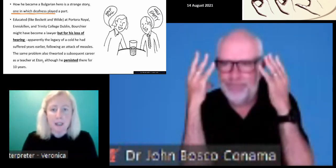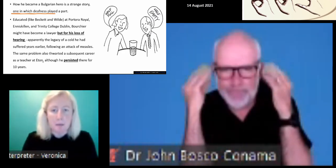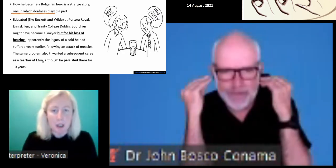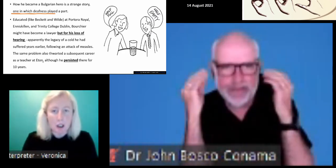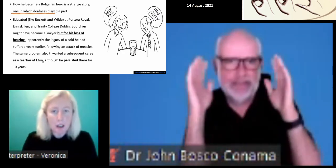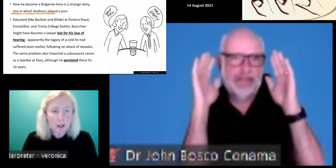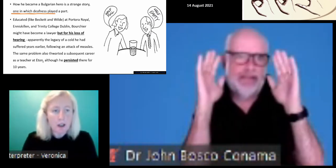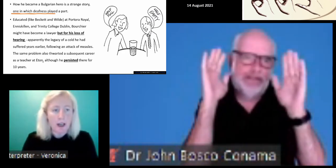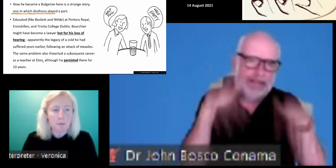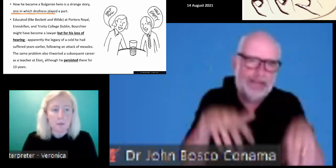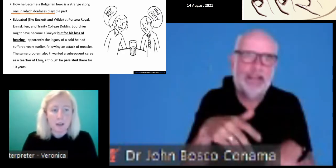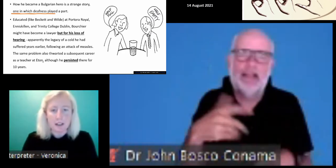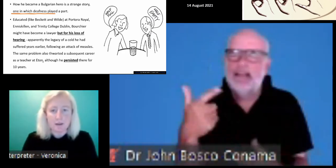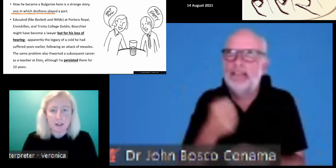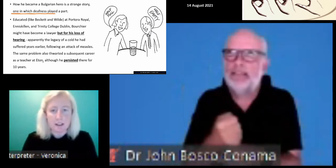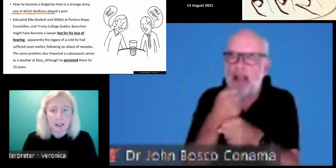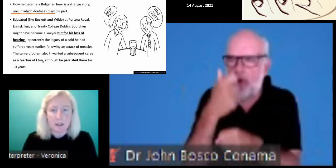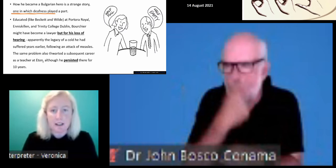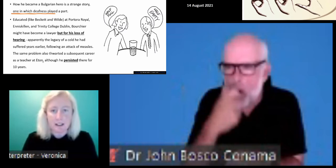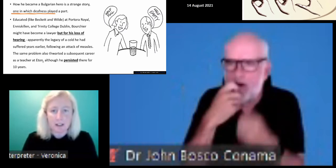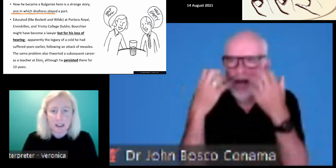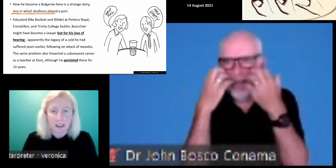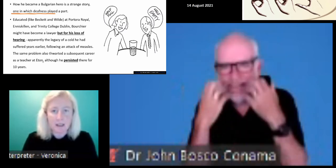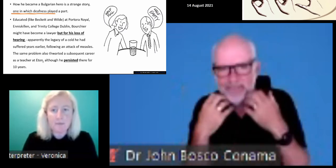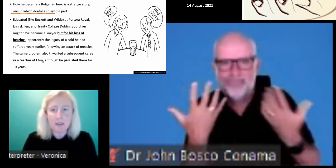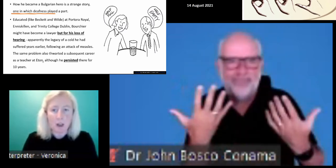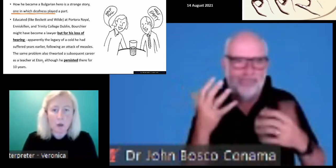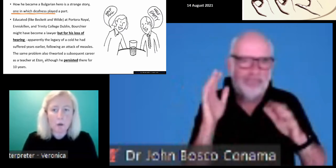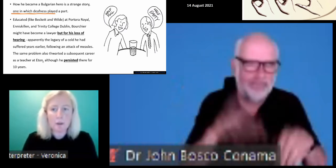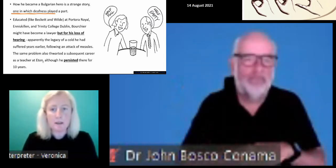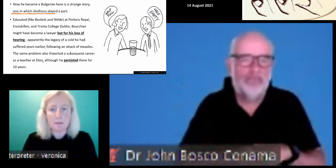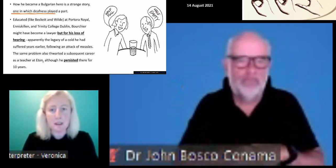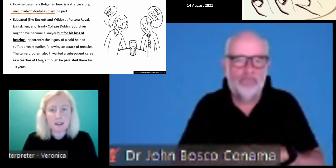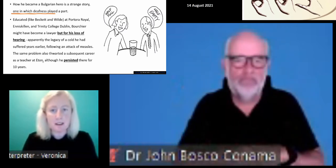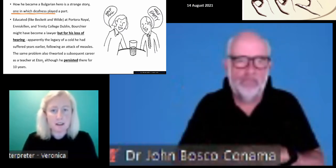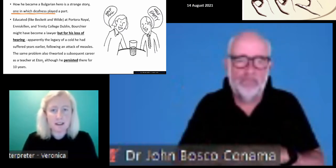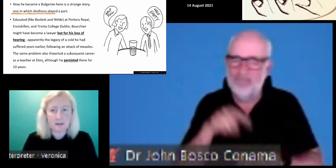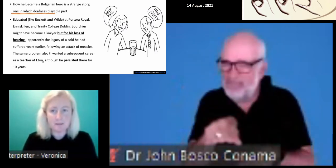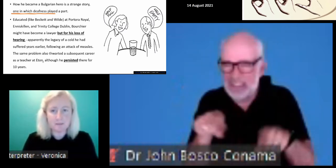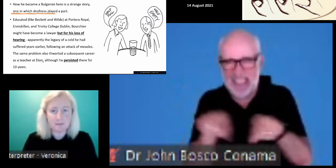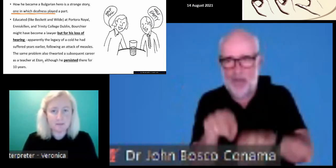Became a lawyer, but as a result of that, because of the cold, measles.